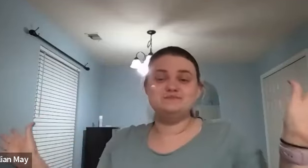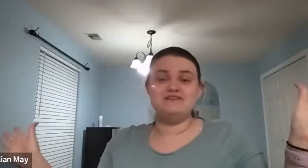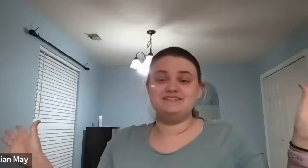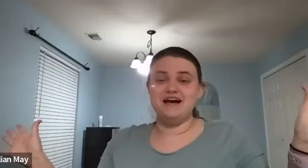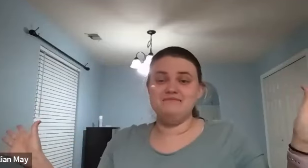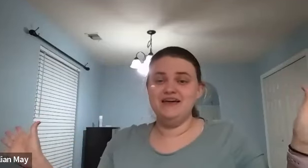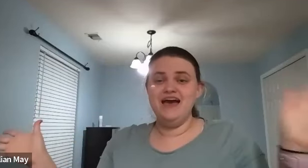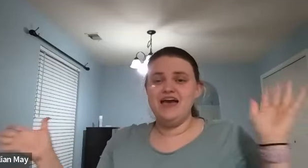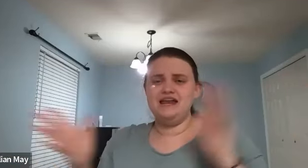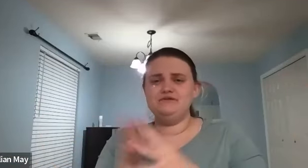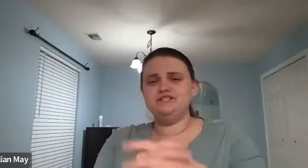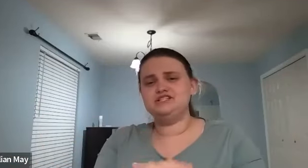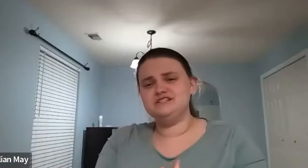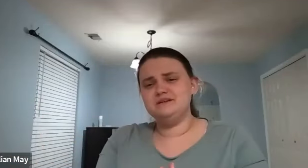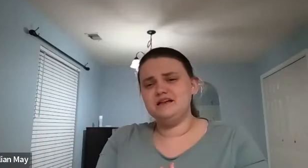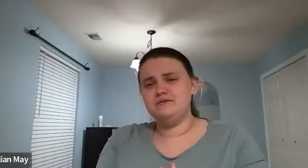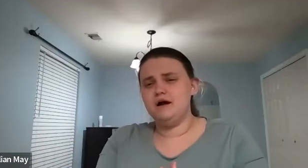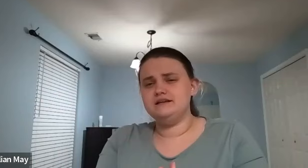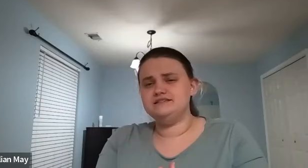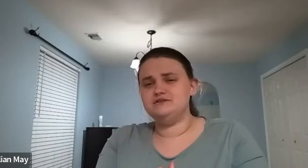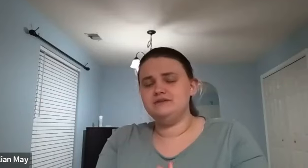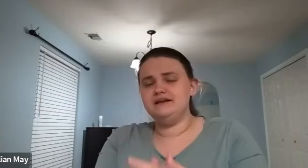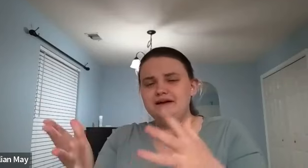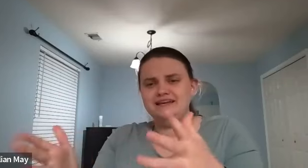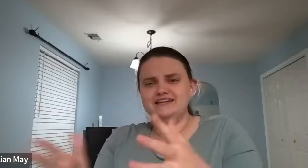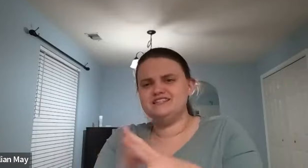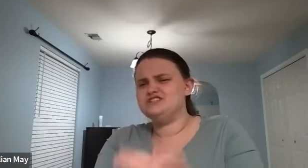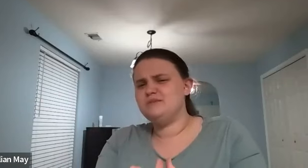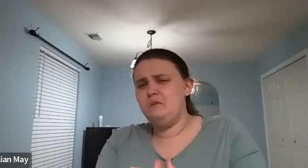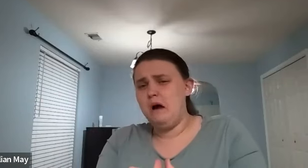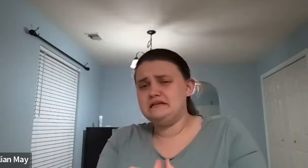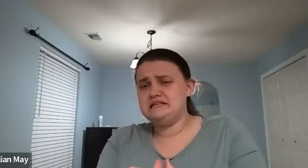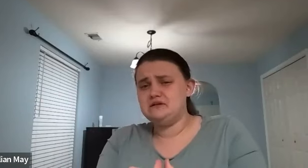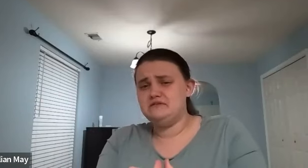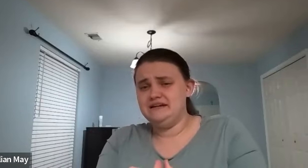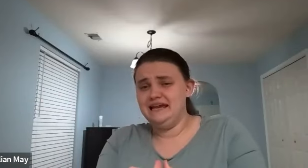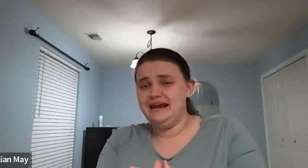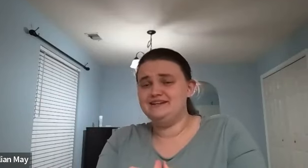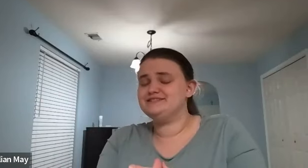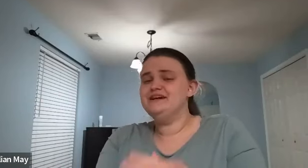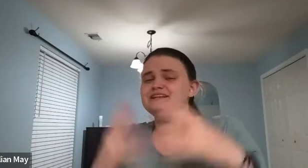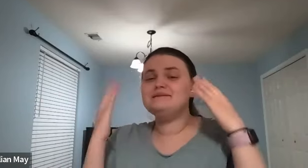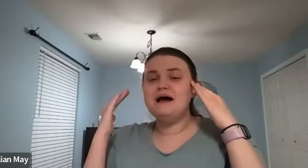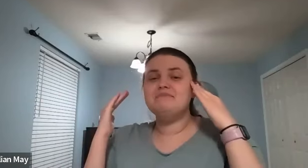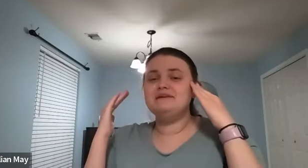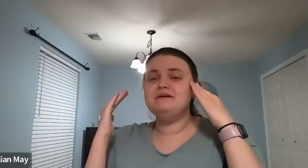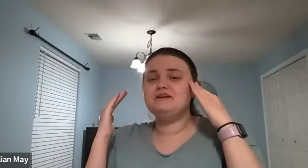me every time. And everyone just looks at me like, why is this so, like my kids, they just look at me like, why is that so funny? And I just, because in my mind, I'm hearing